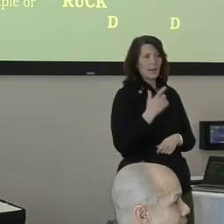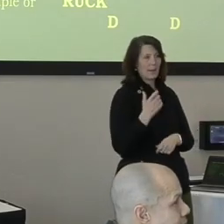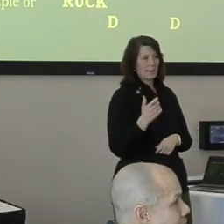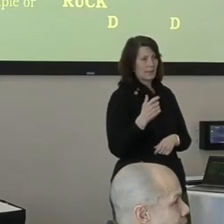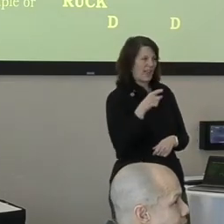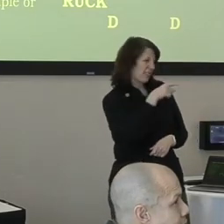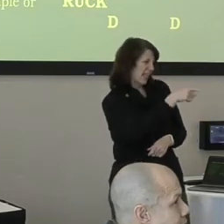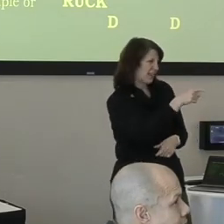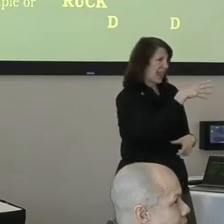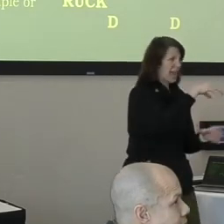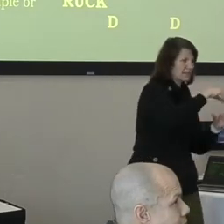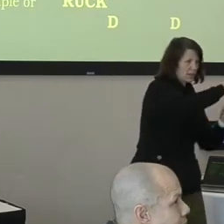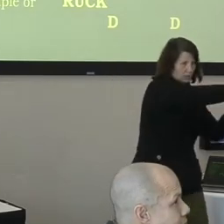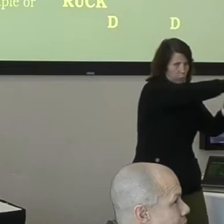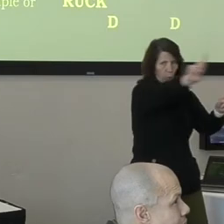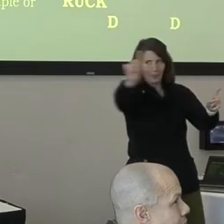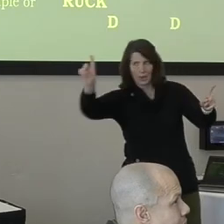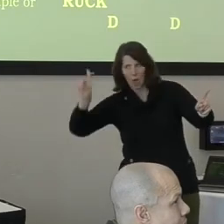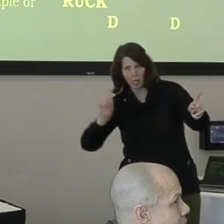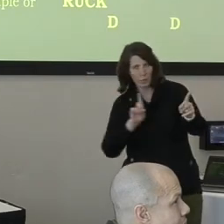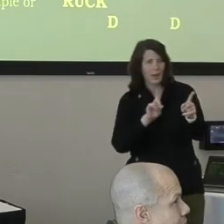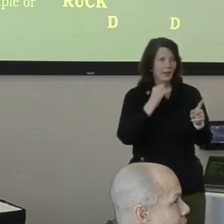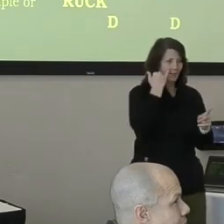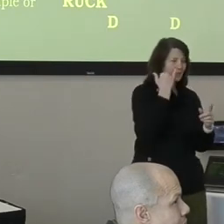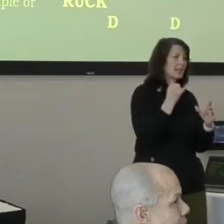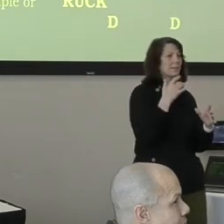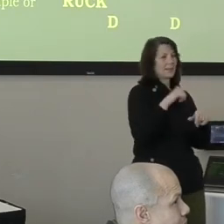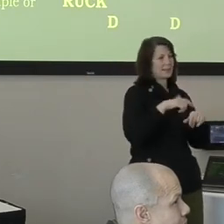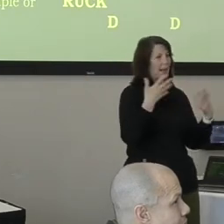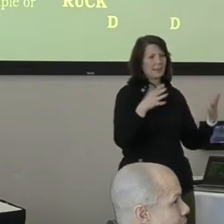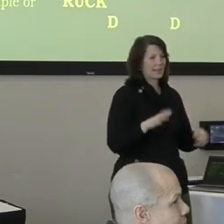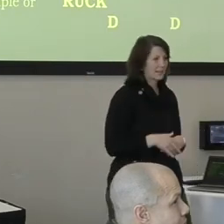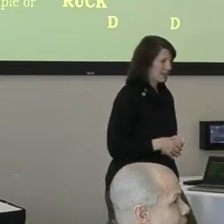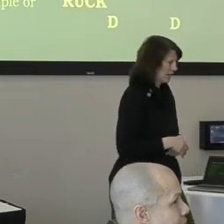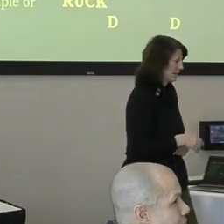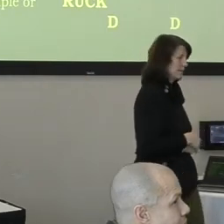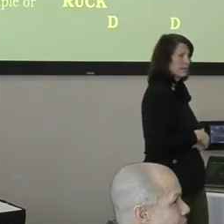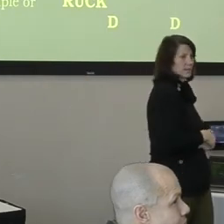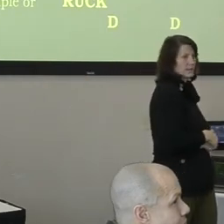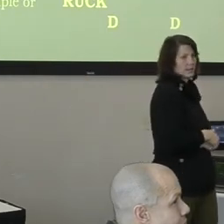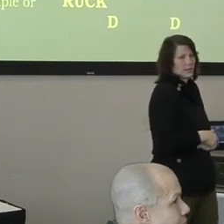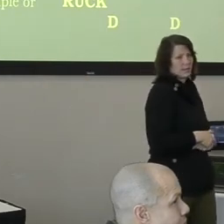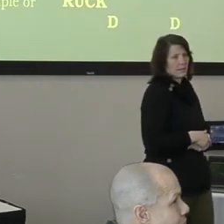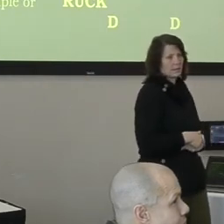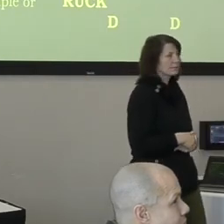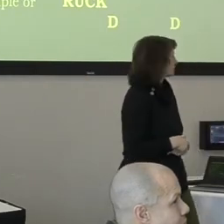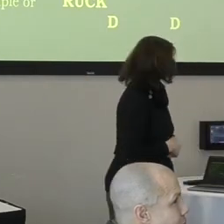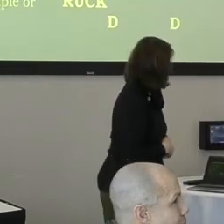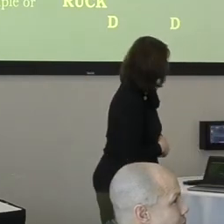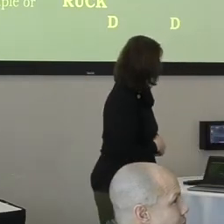inside guy's probably not looping all the way around, and if he does, by the time he gets it done, we got the defense covered, right? We can scramble.